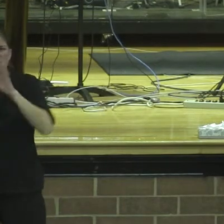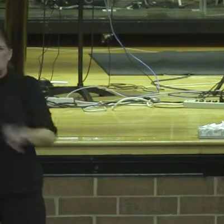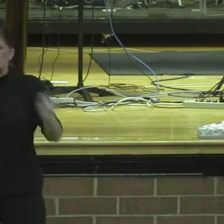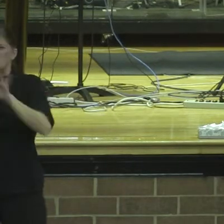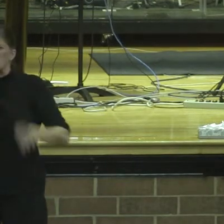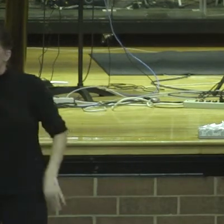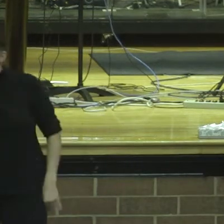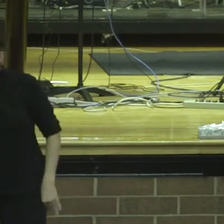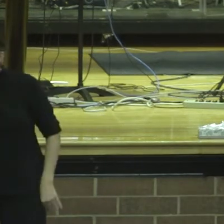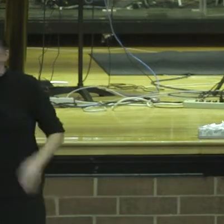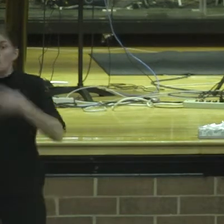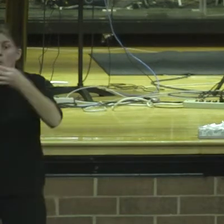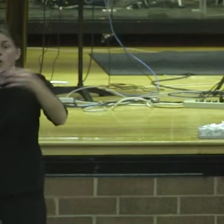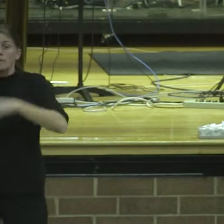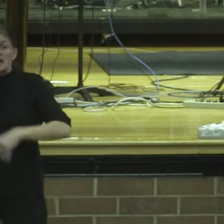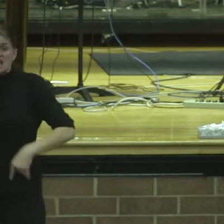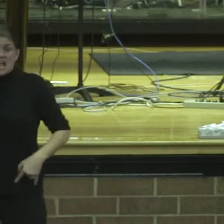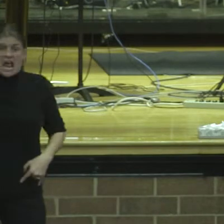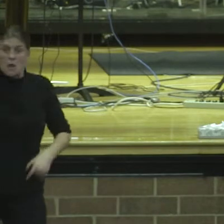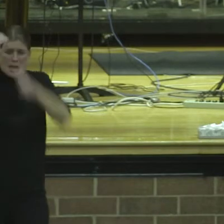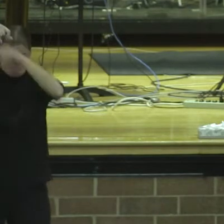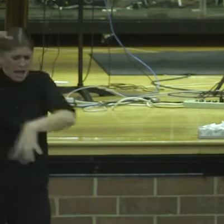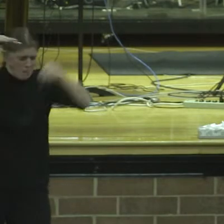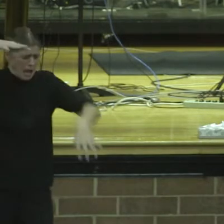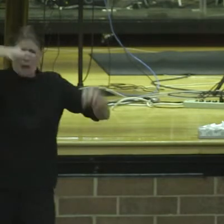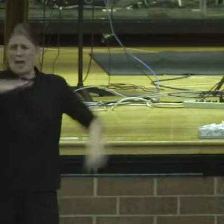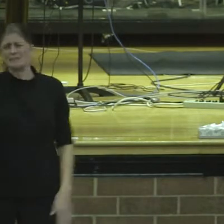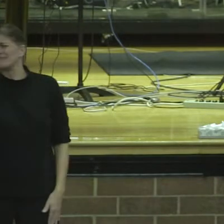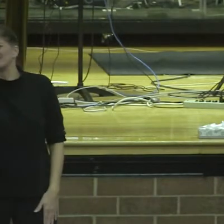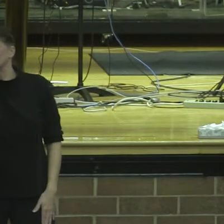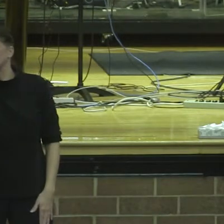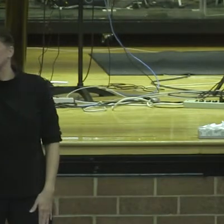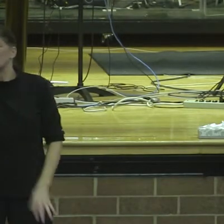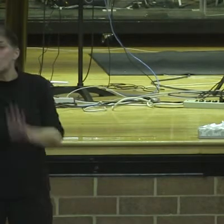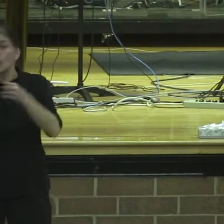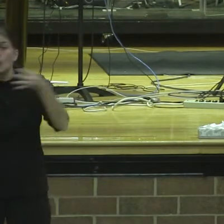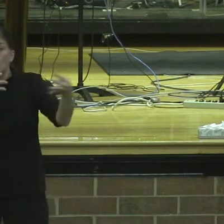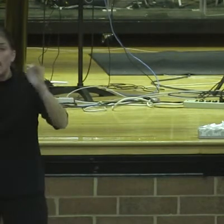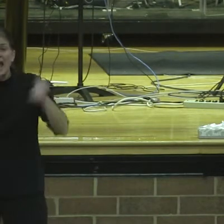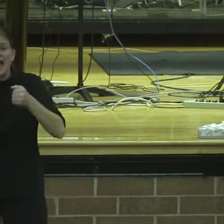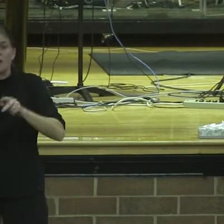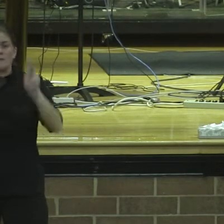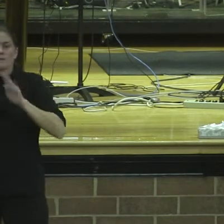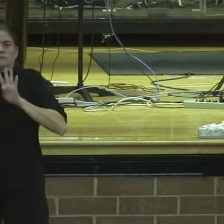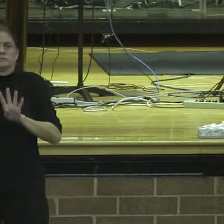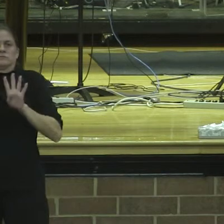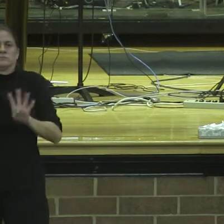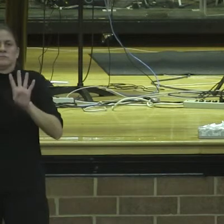no airstrikes, there was no paratroopers, there was nothing coming from above. Your attack came horizontally, straight at